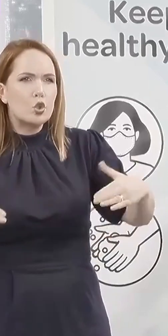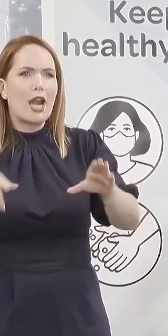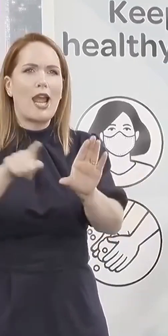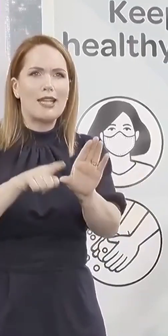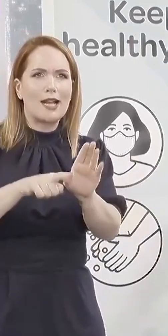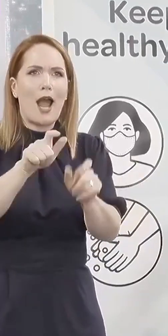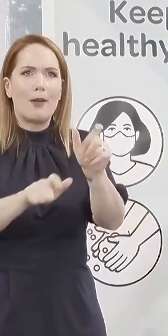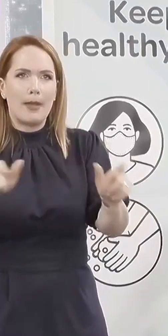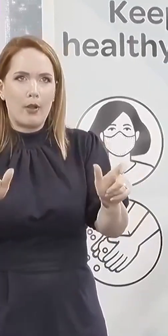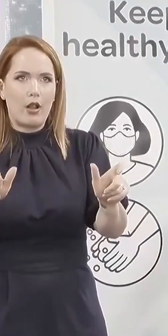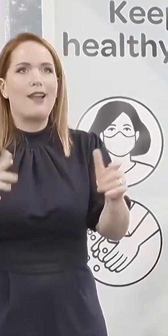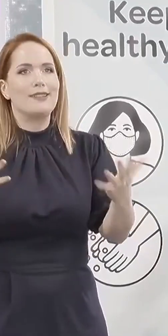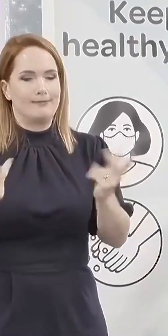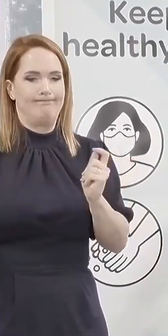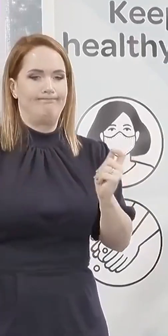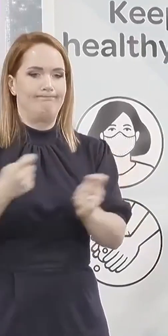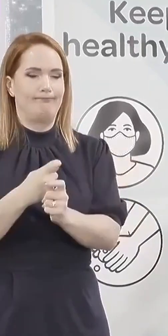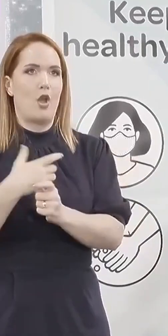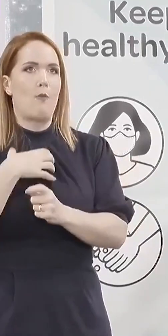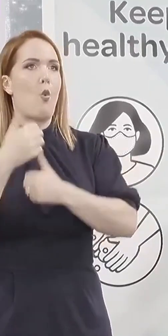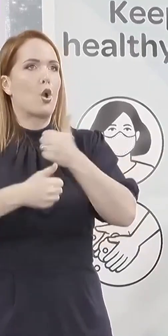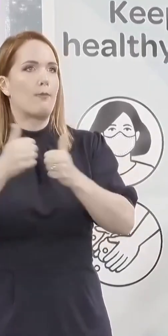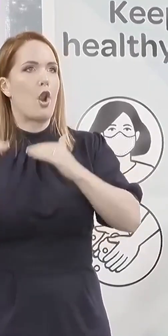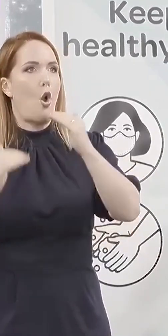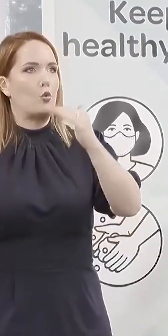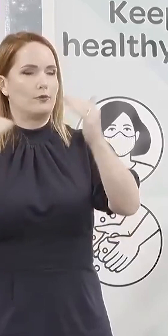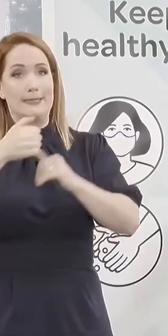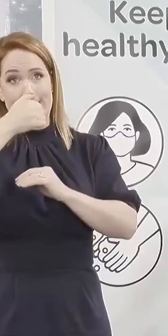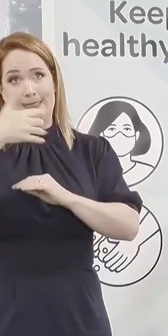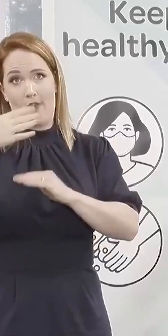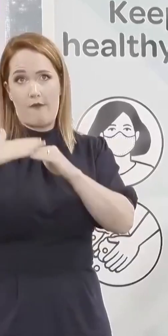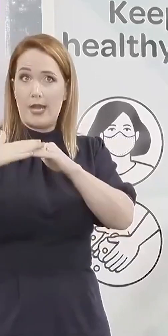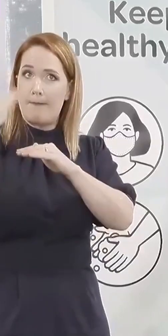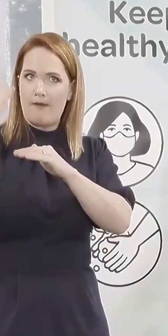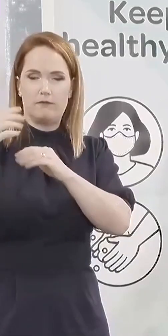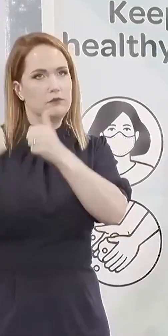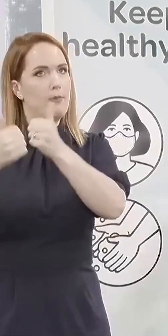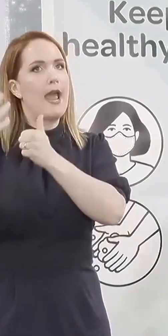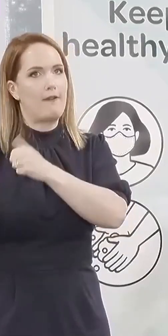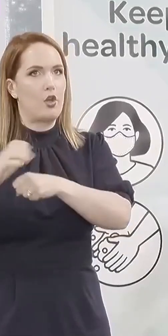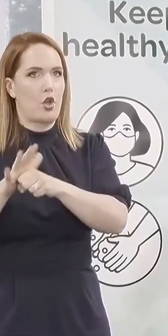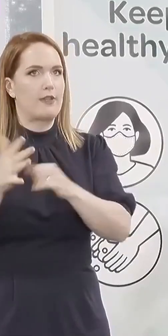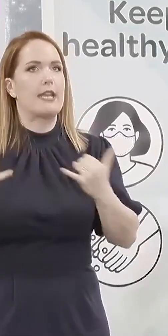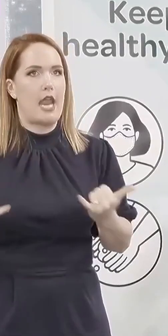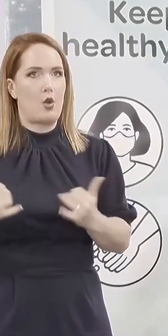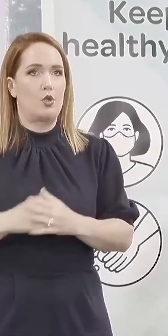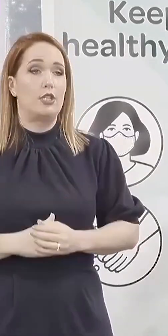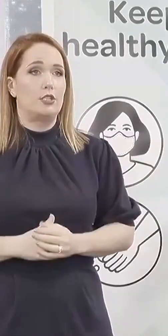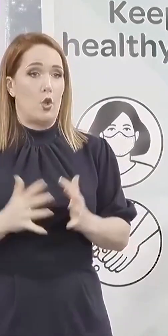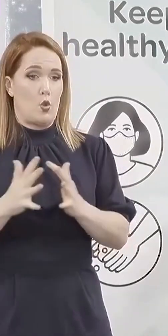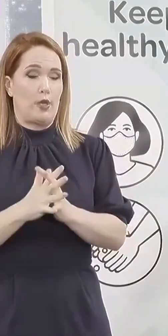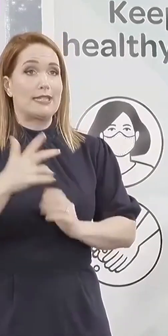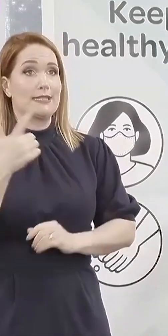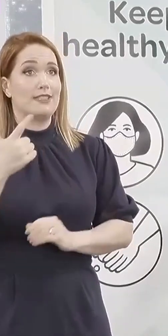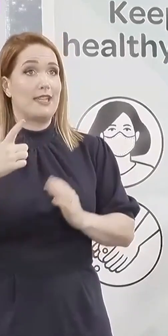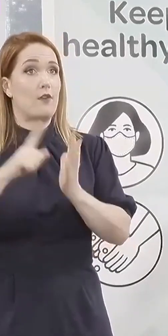the rates are now higher in our older folk, particularly over 65s. So for the week ending 17th